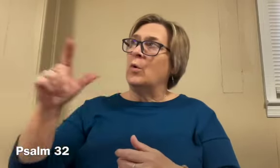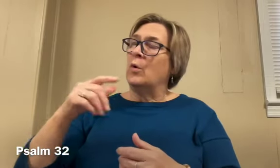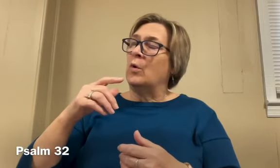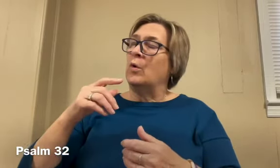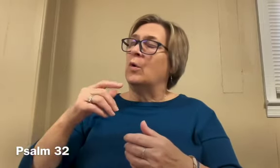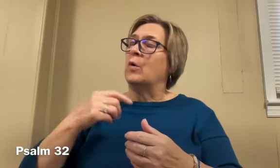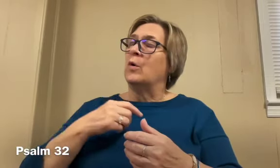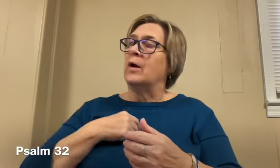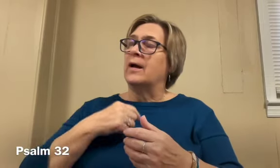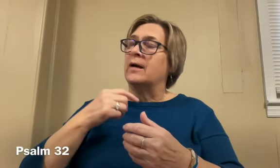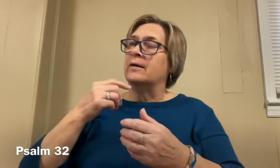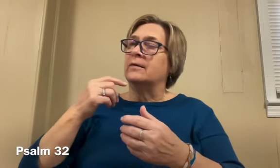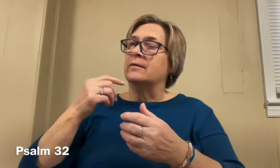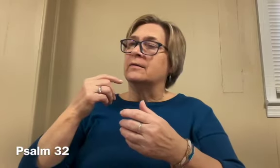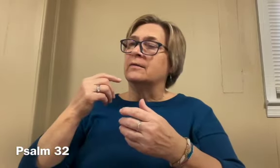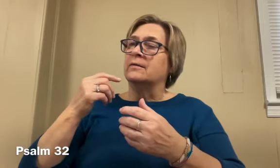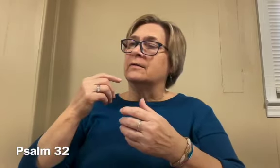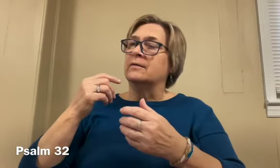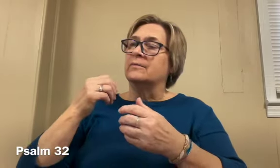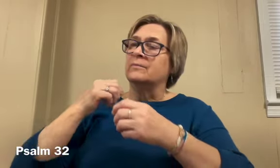I turn to you, Lord, in the time of trouble,